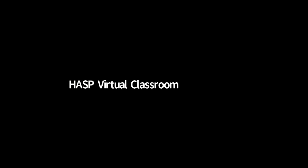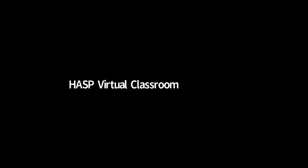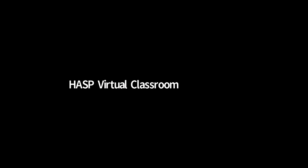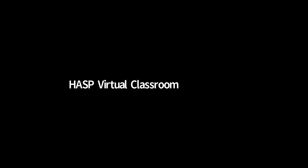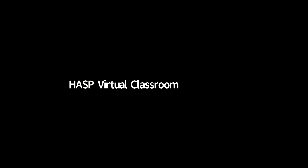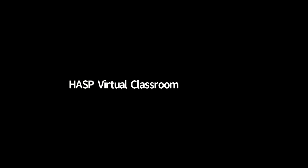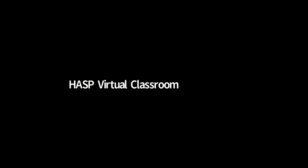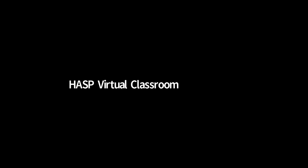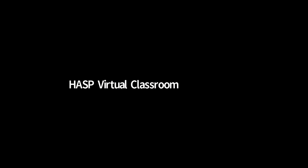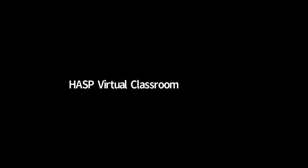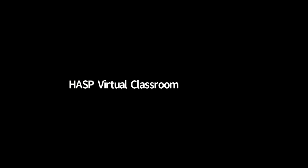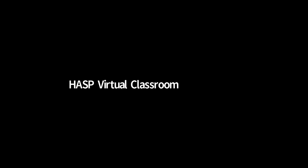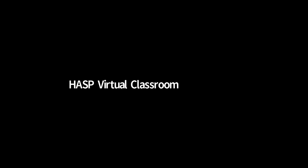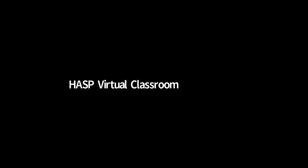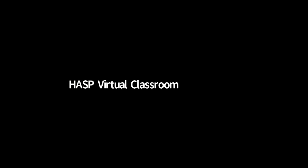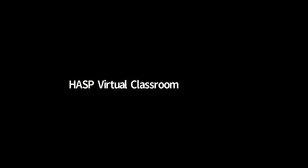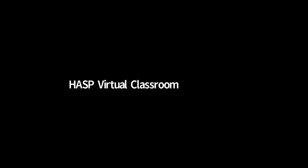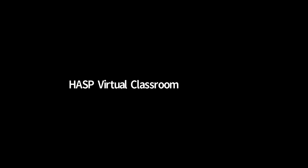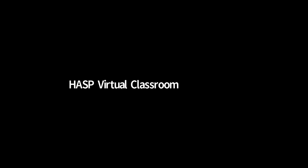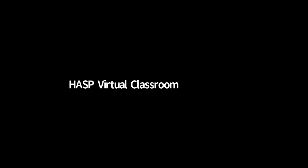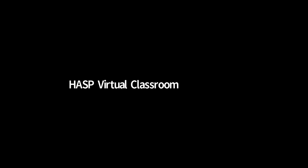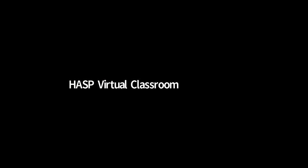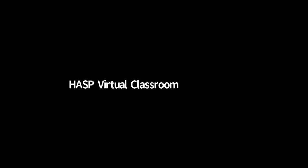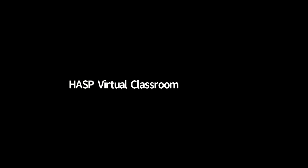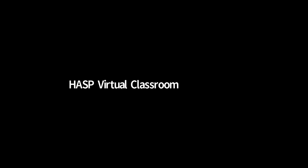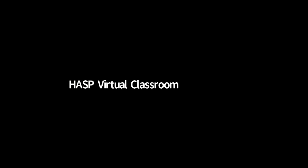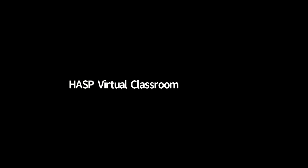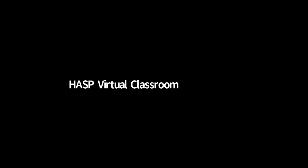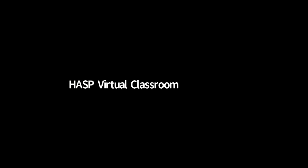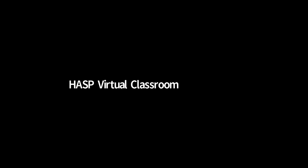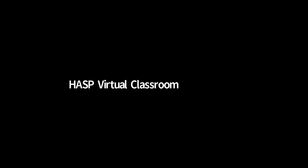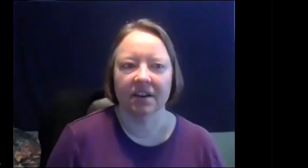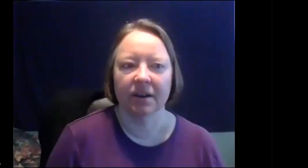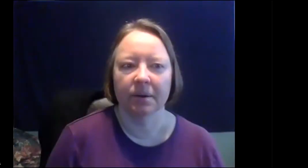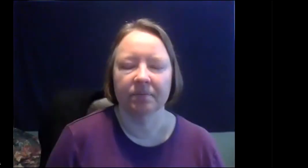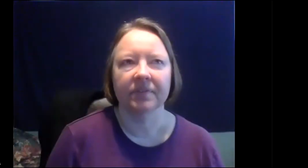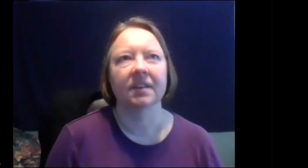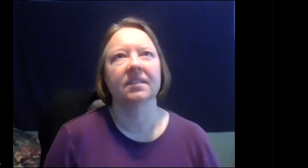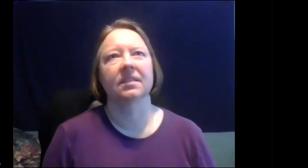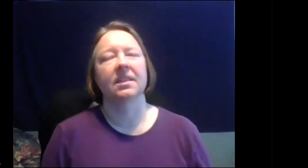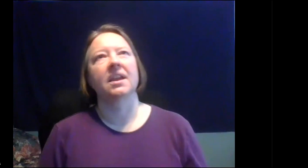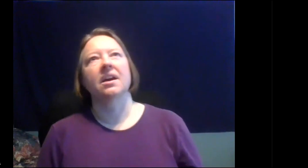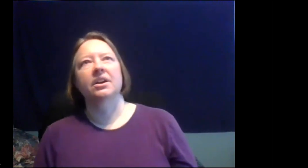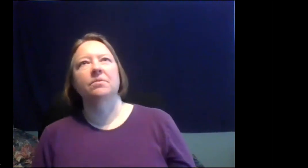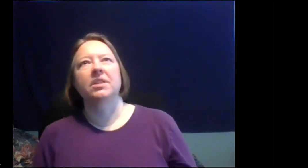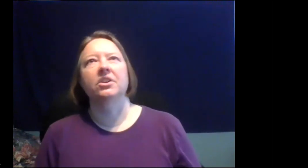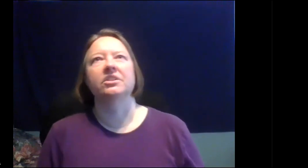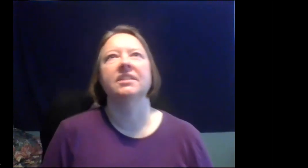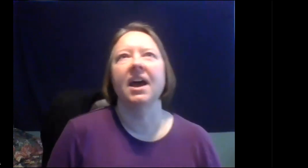whole words or something different. Yes, they are, if there is